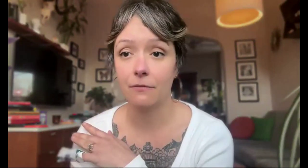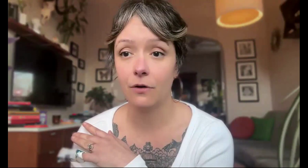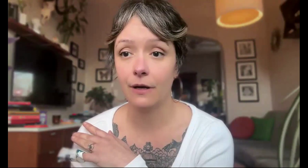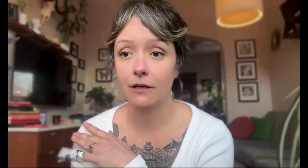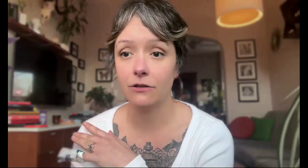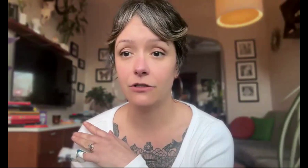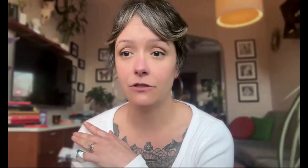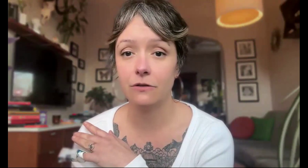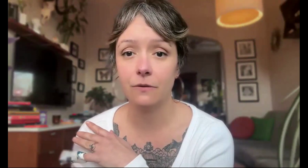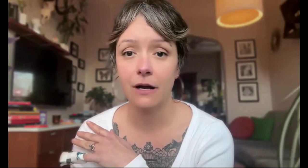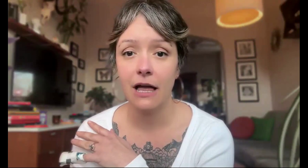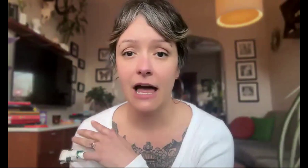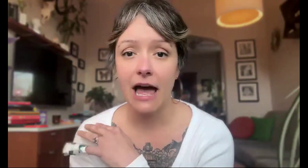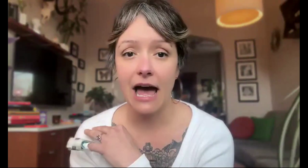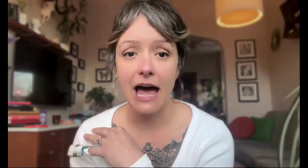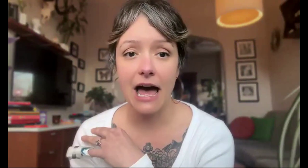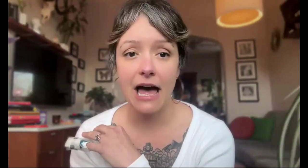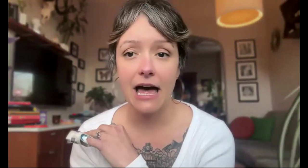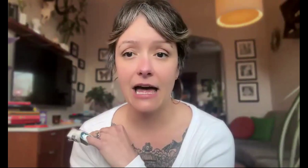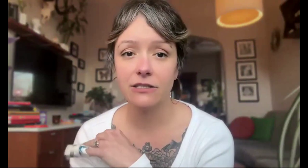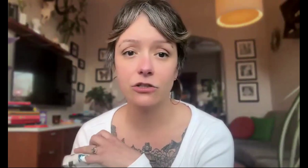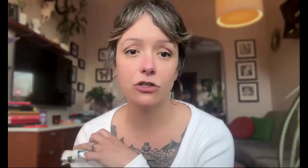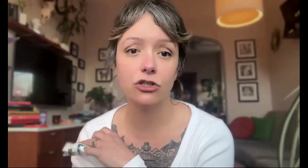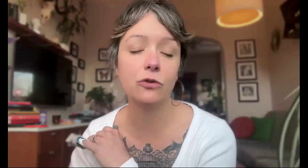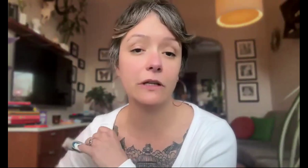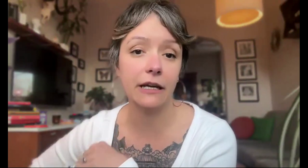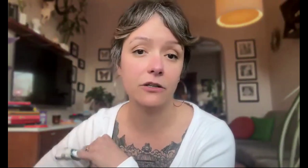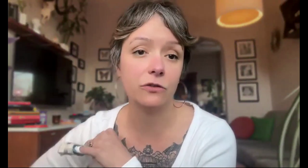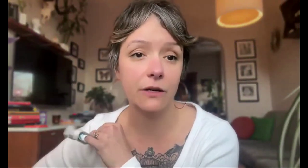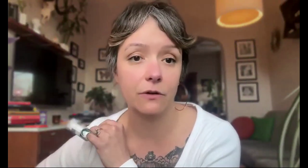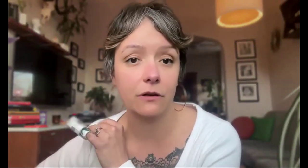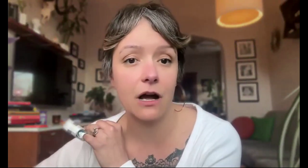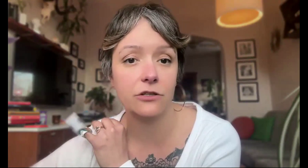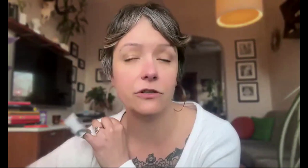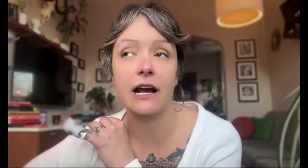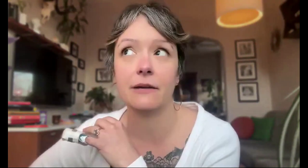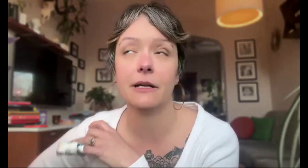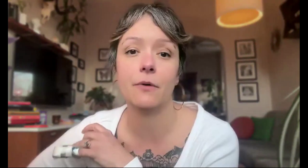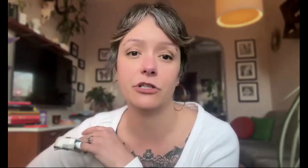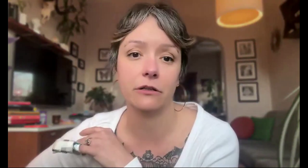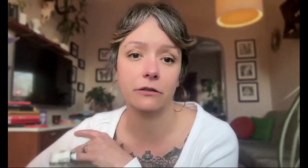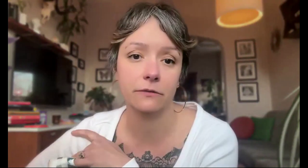I'm going to ask Julie. Julie Khan, give me an emotion.